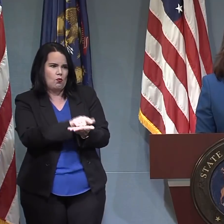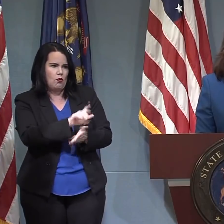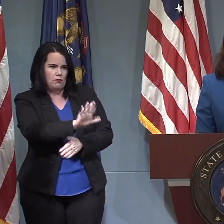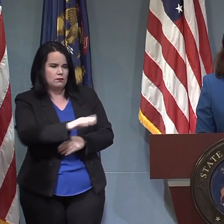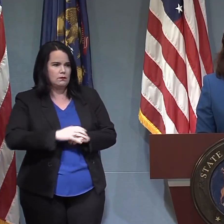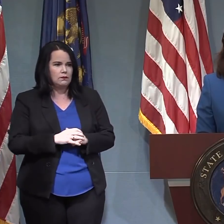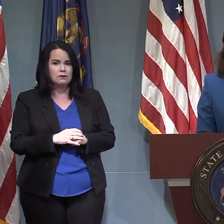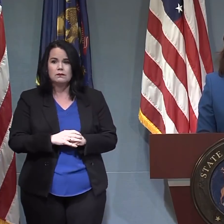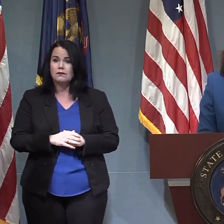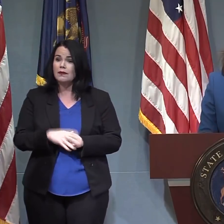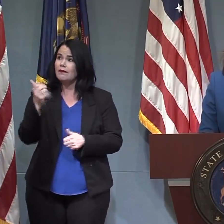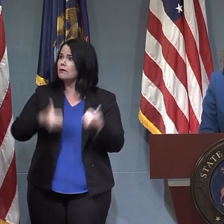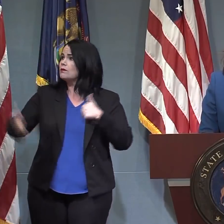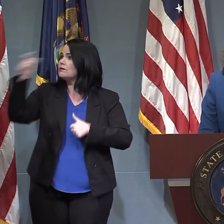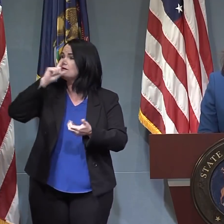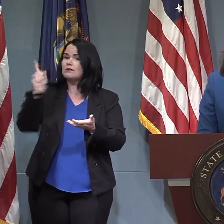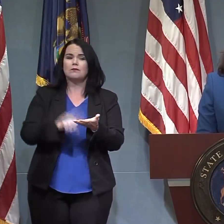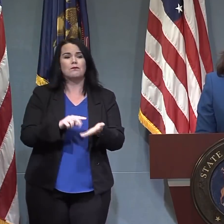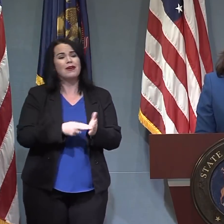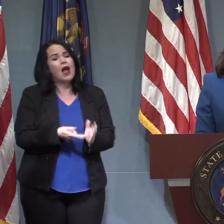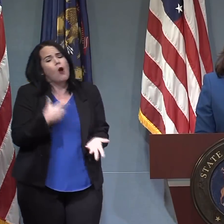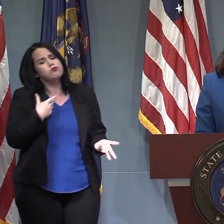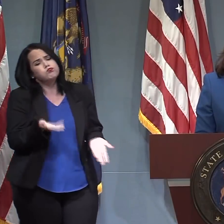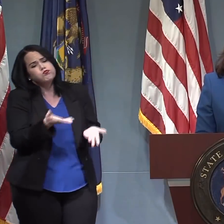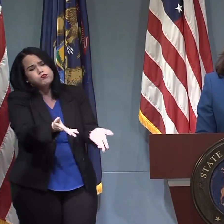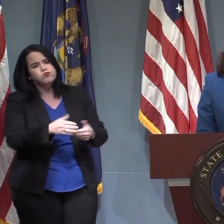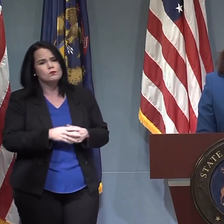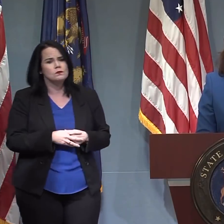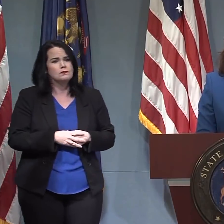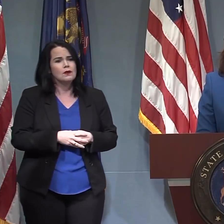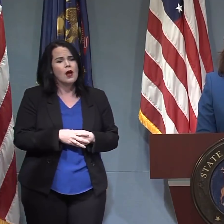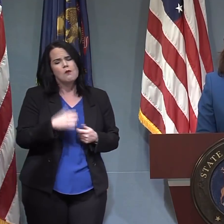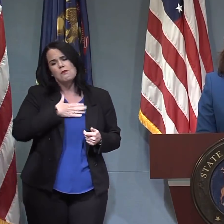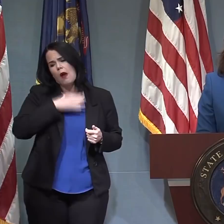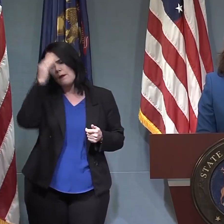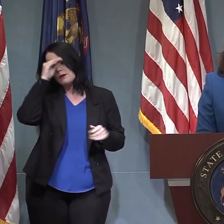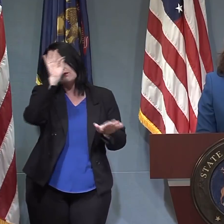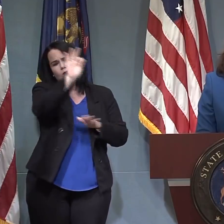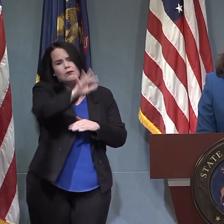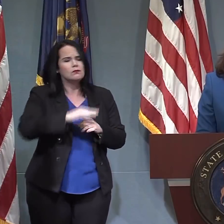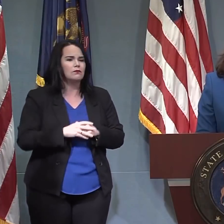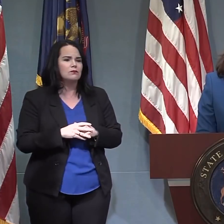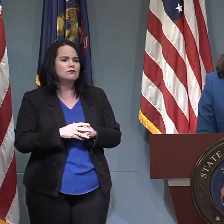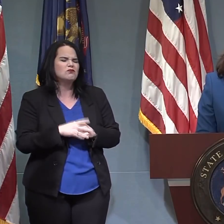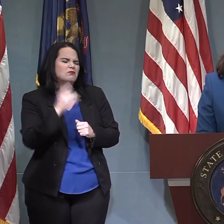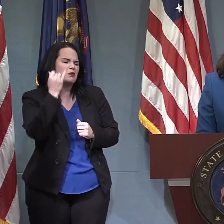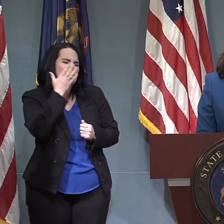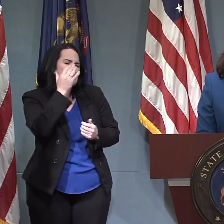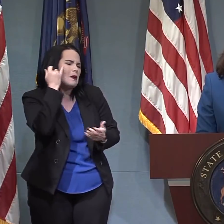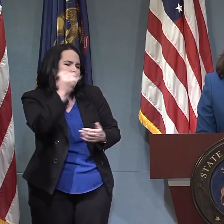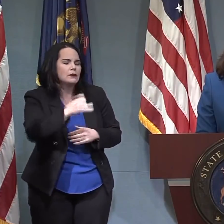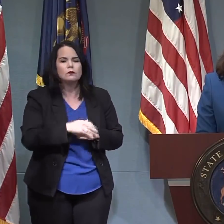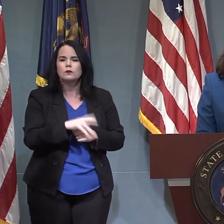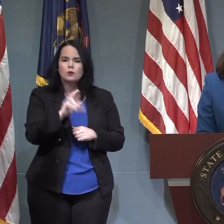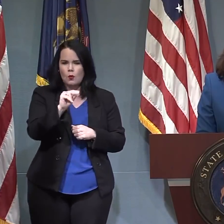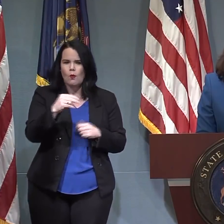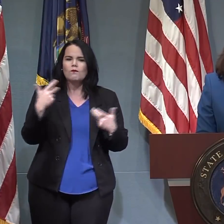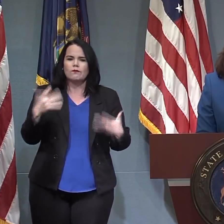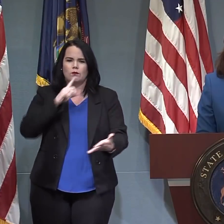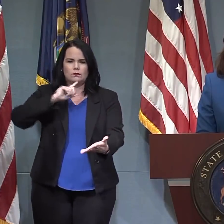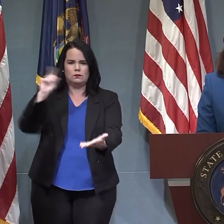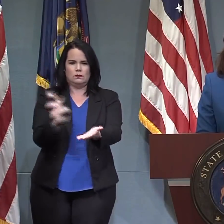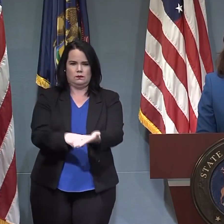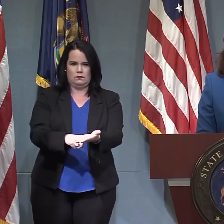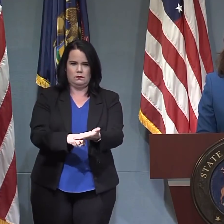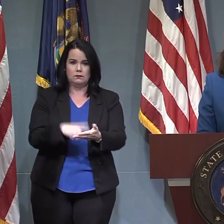a suggestion. They're not optional. They're not helpful hints. This is an order to prevent the